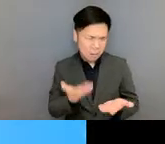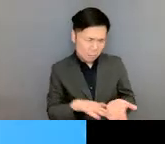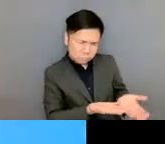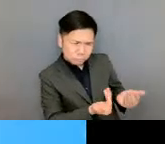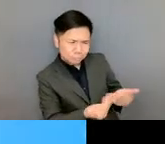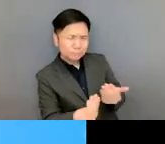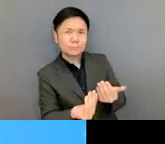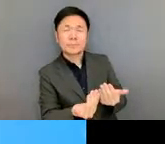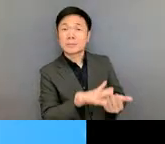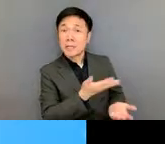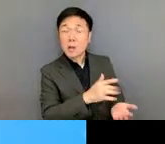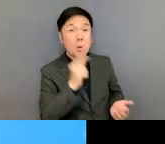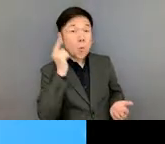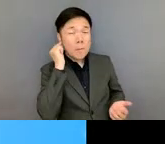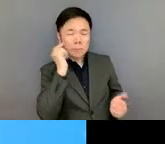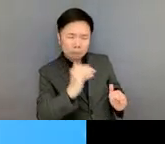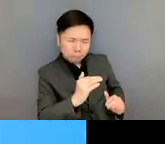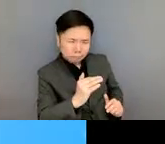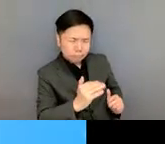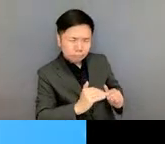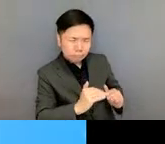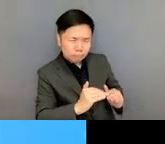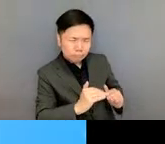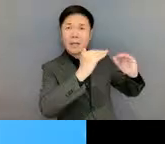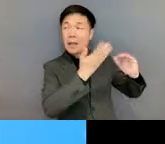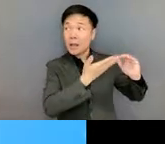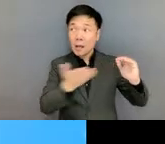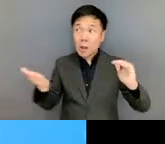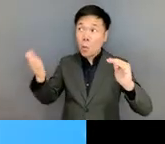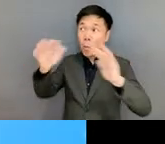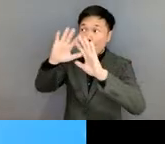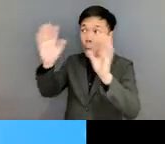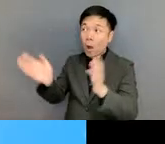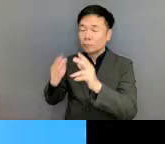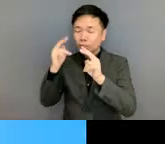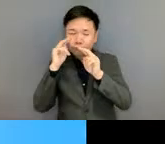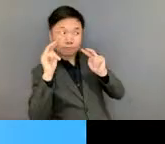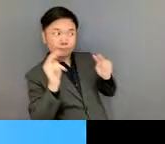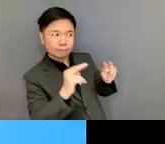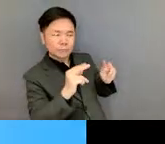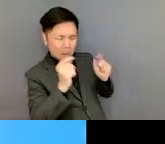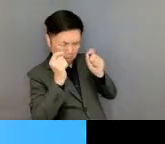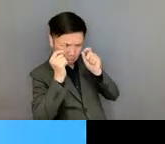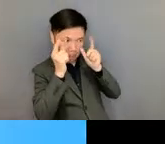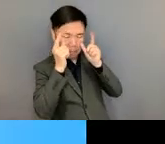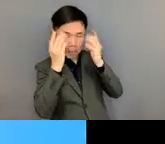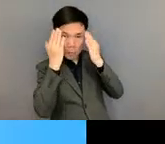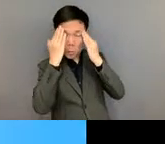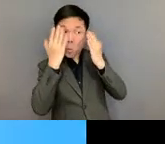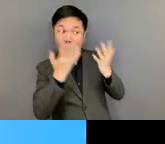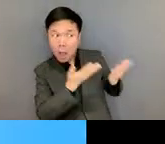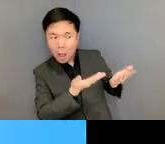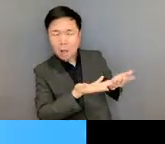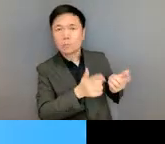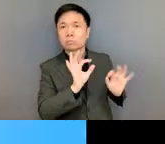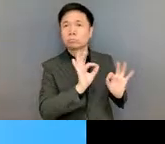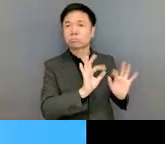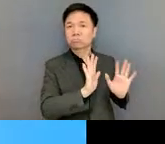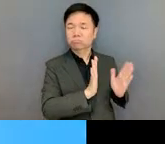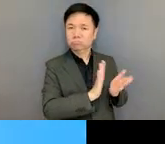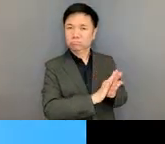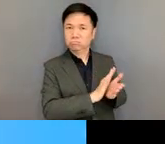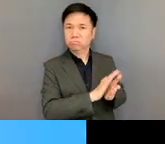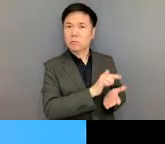global awareness of their essential role in this industry. The role of women and